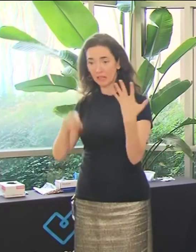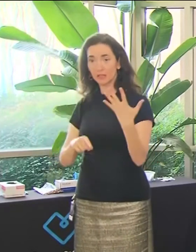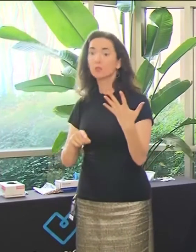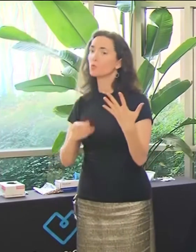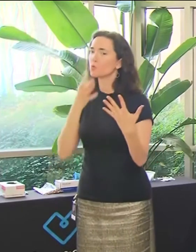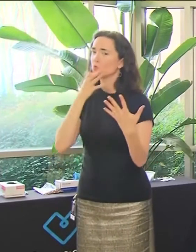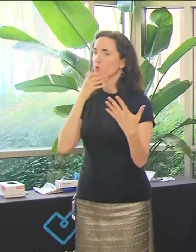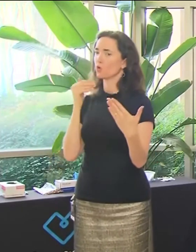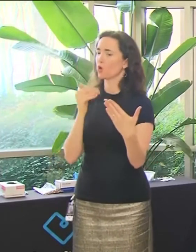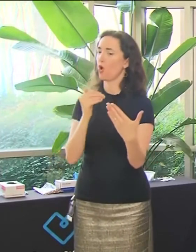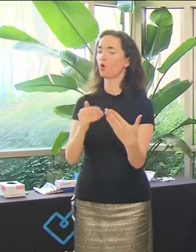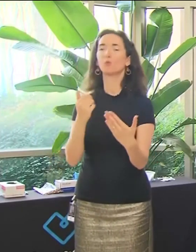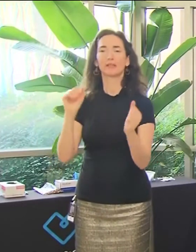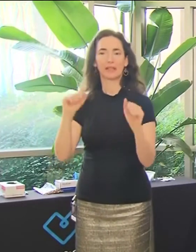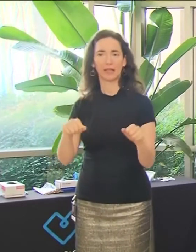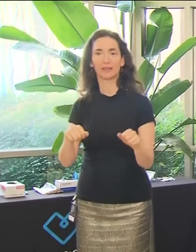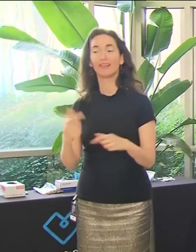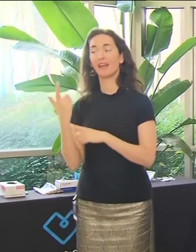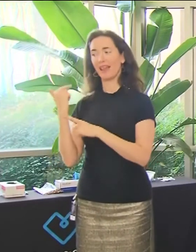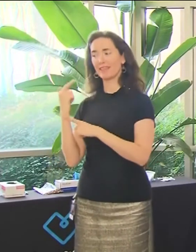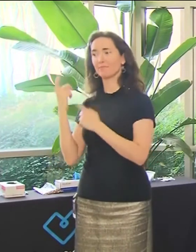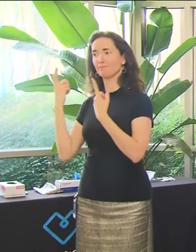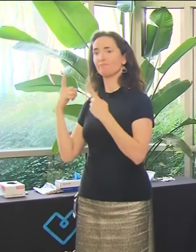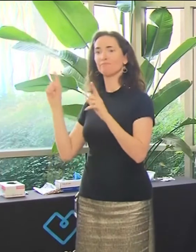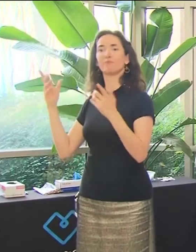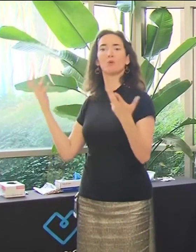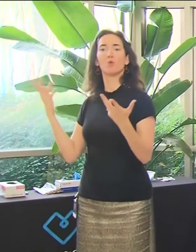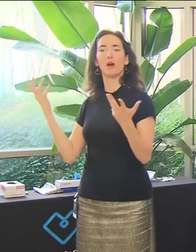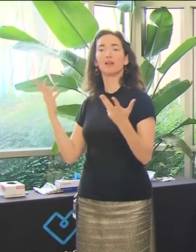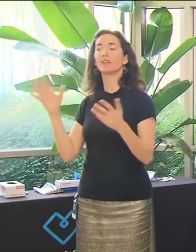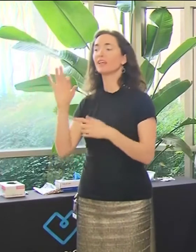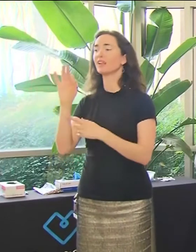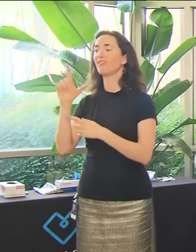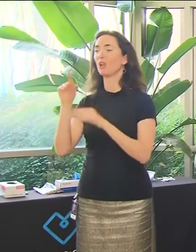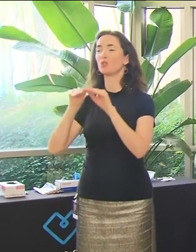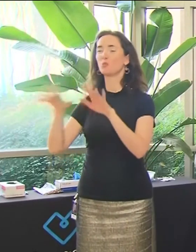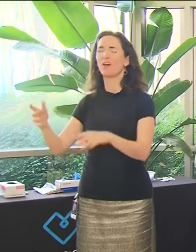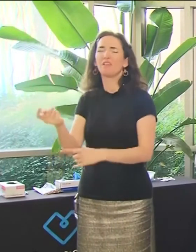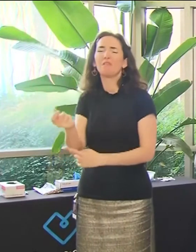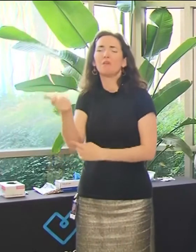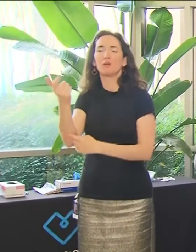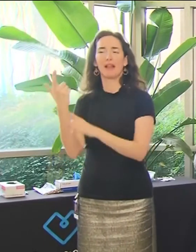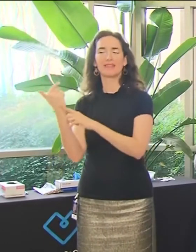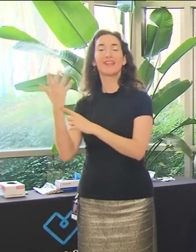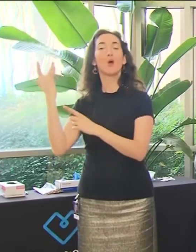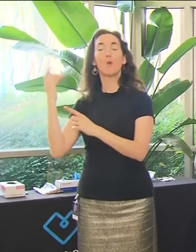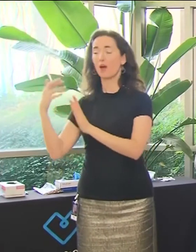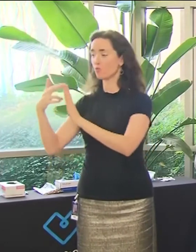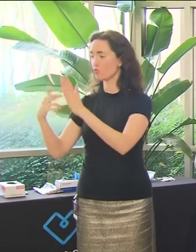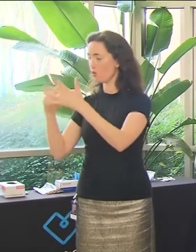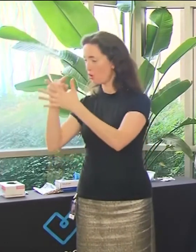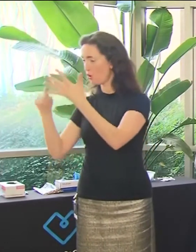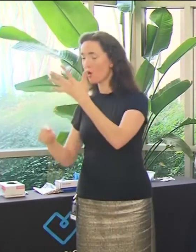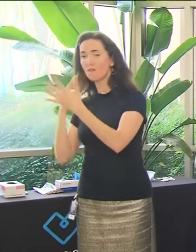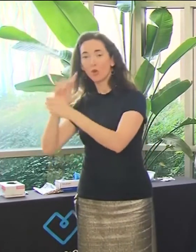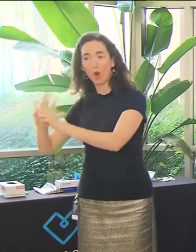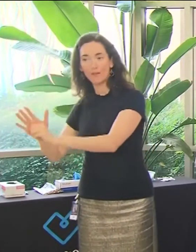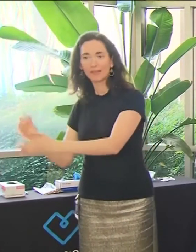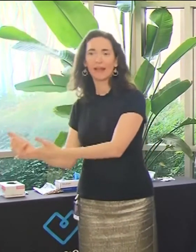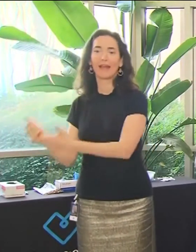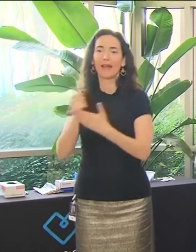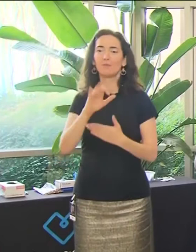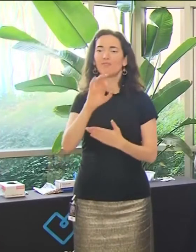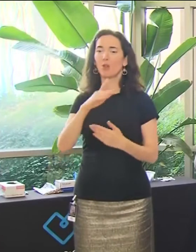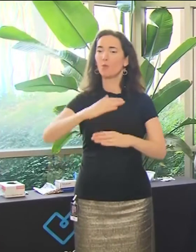We had success last year. We saw a very low volume of flu, and it's because we did follow the mitigation efforts for COVID. We can do it